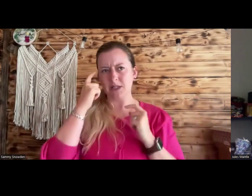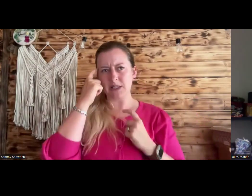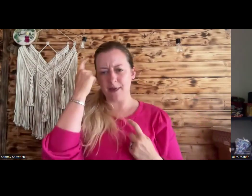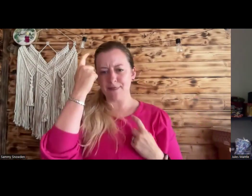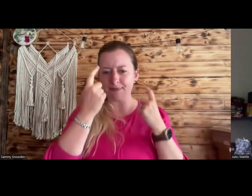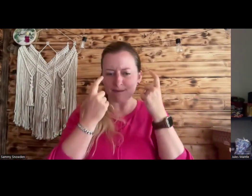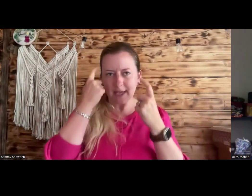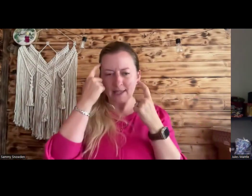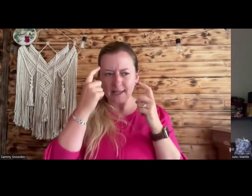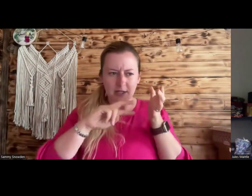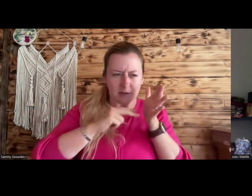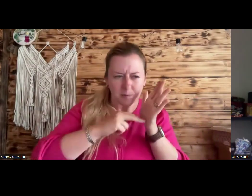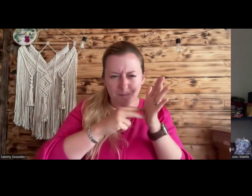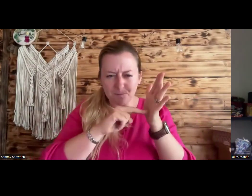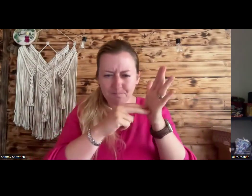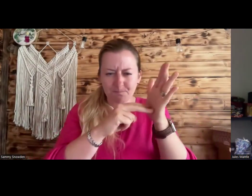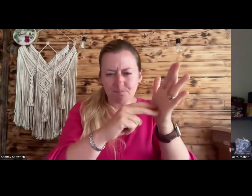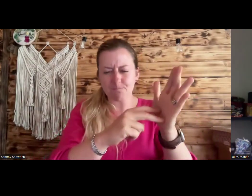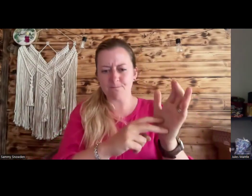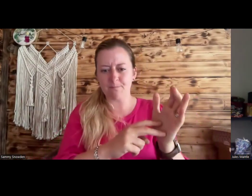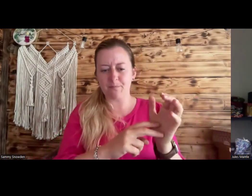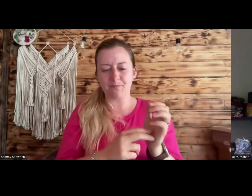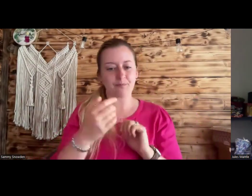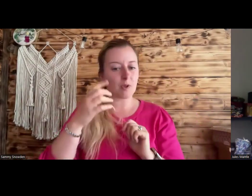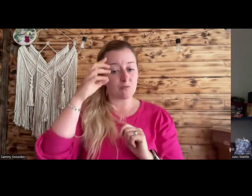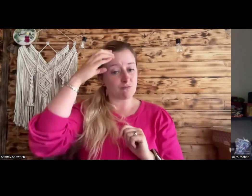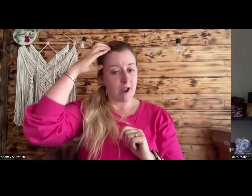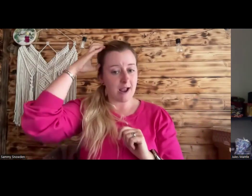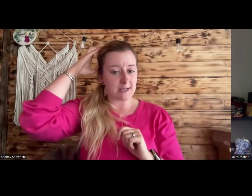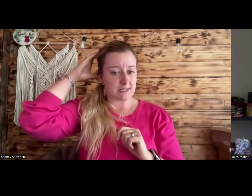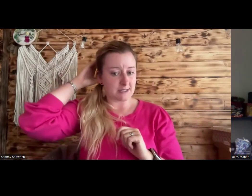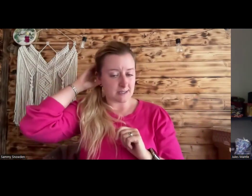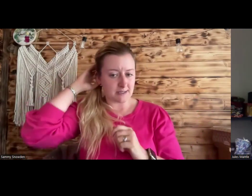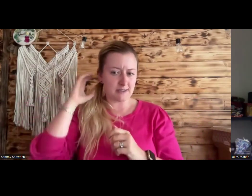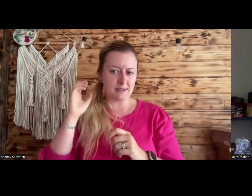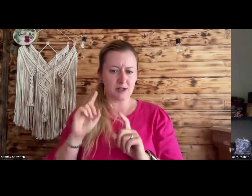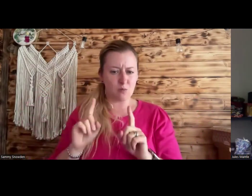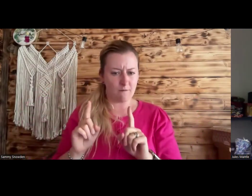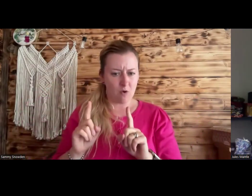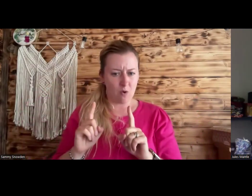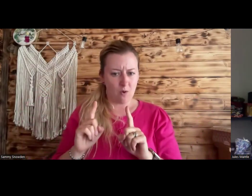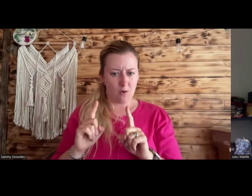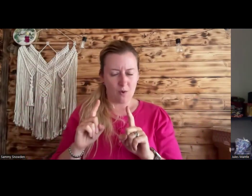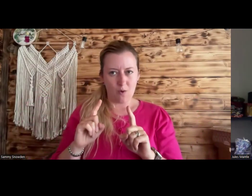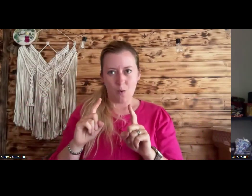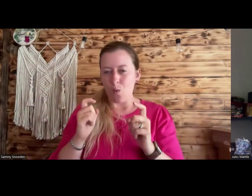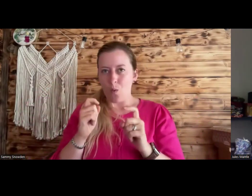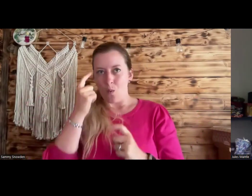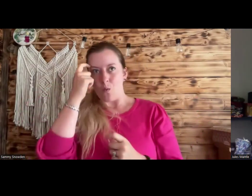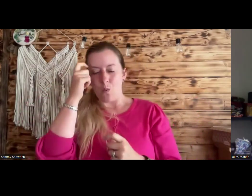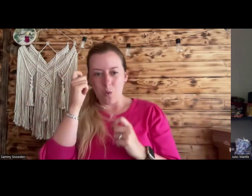and calculating thought, whereas the right-hand side of the brain is responsible for creativity,